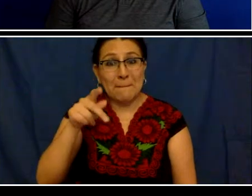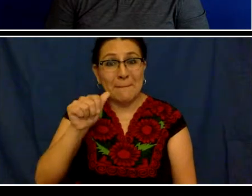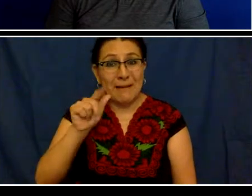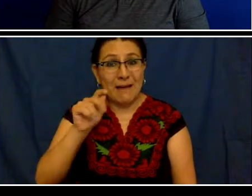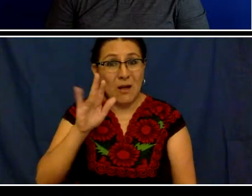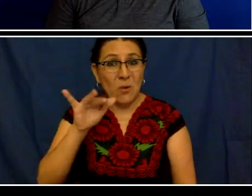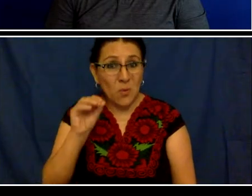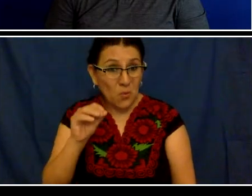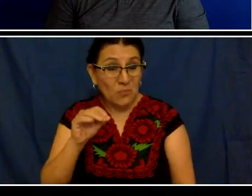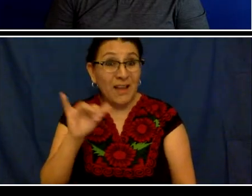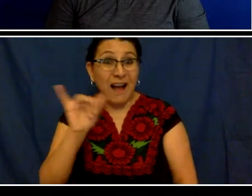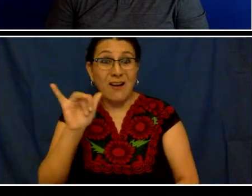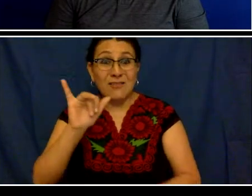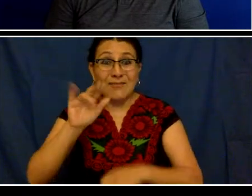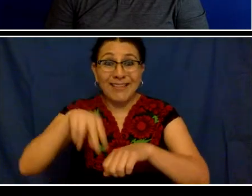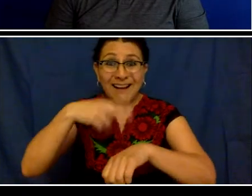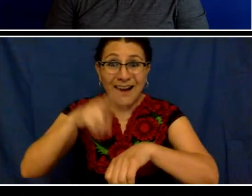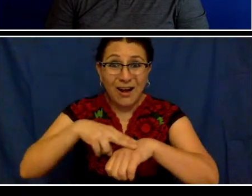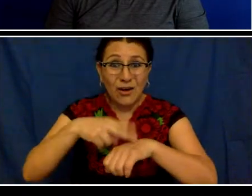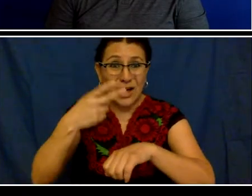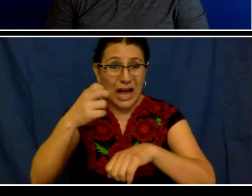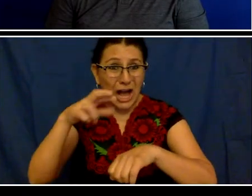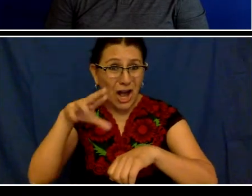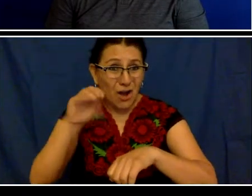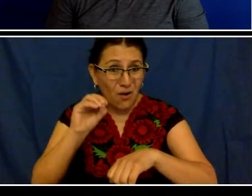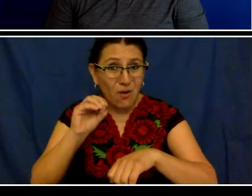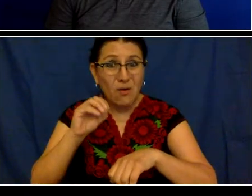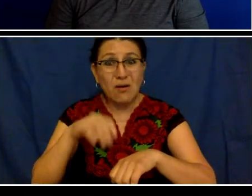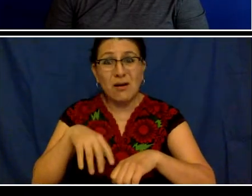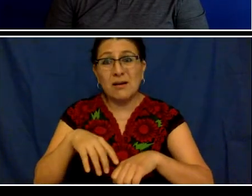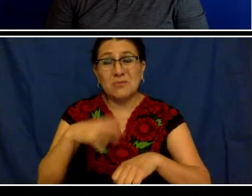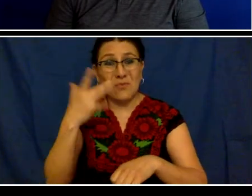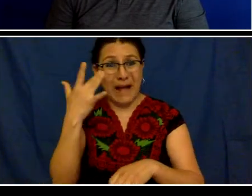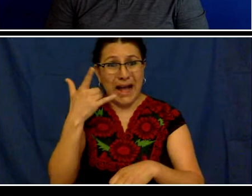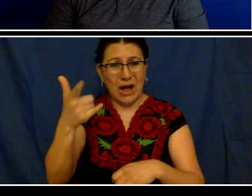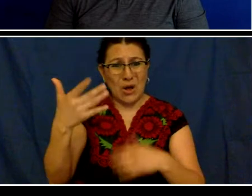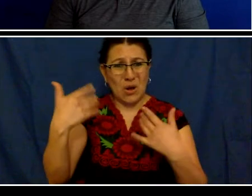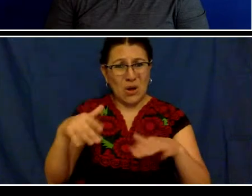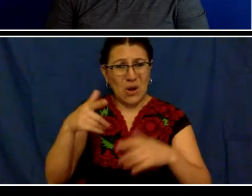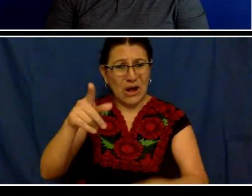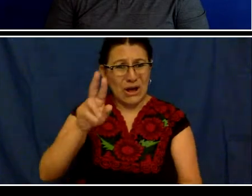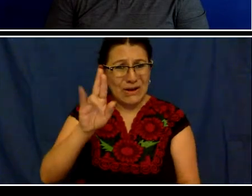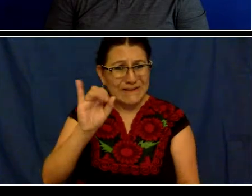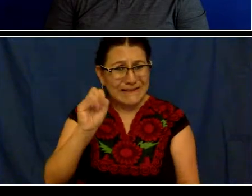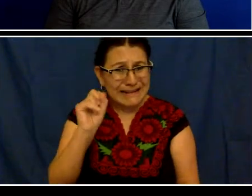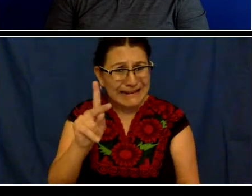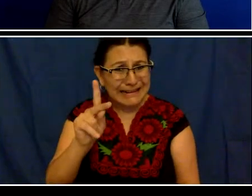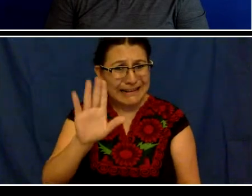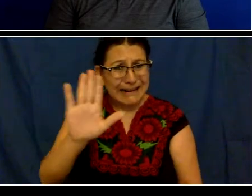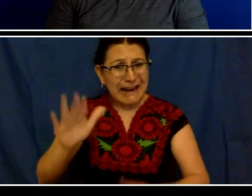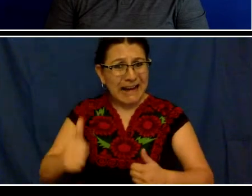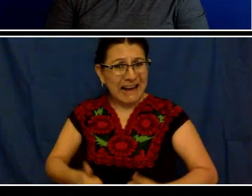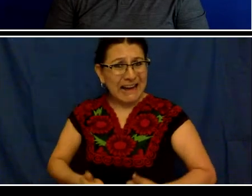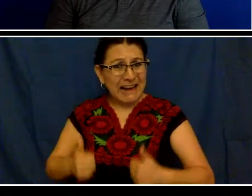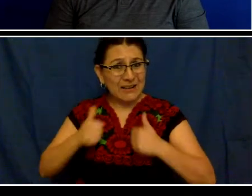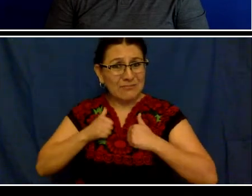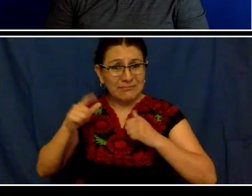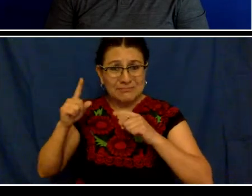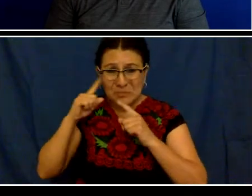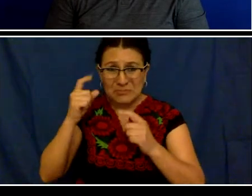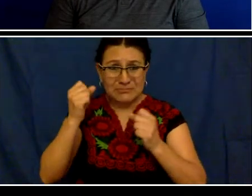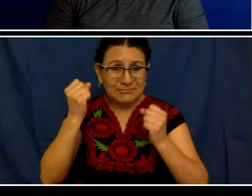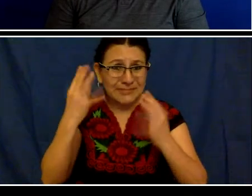She was a strong Mexicana, native, a national hero.